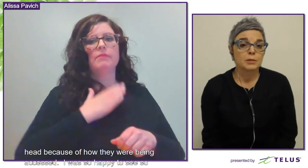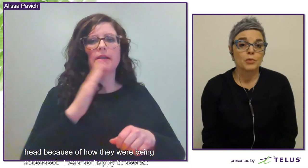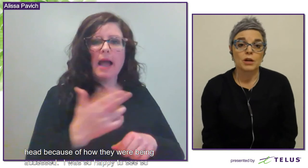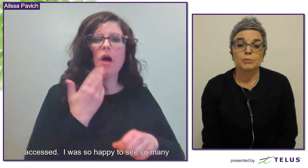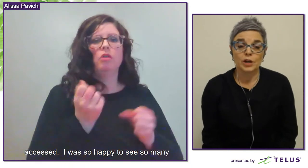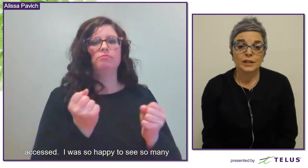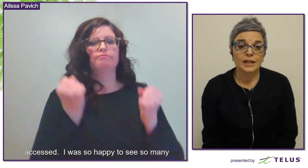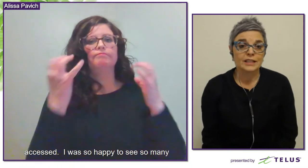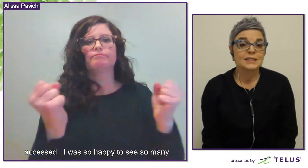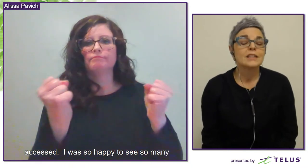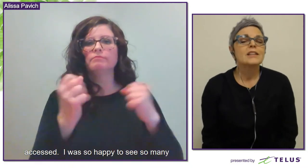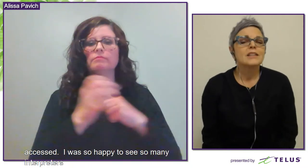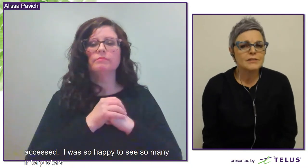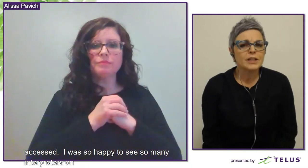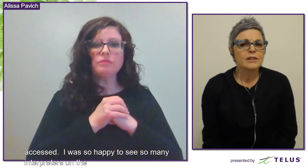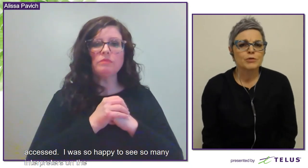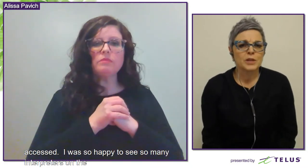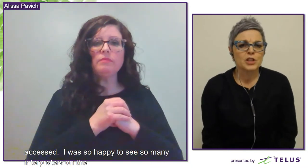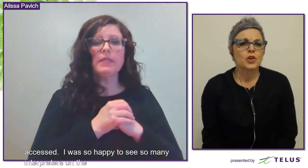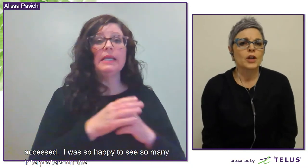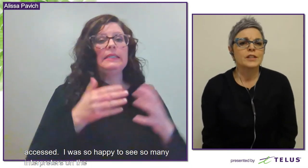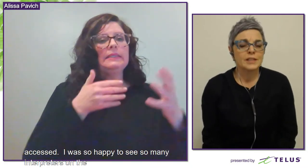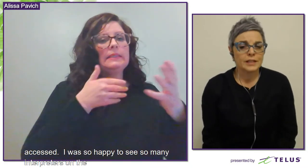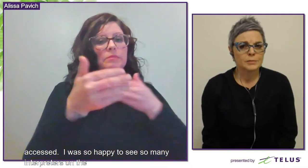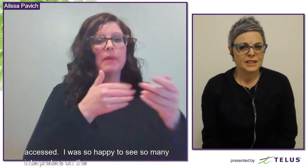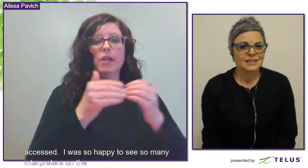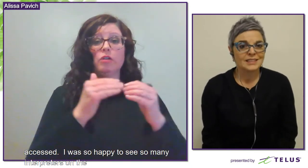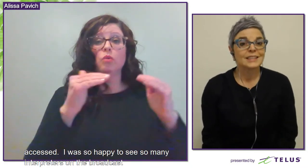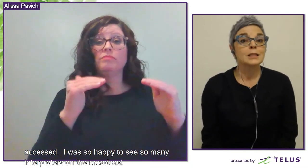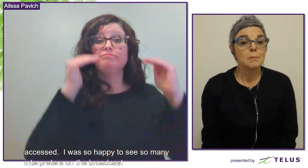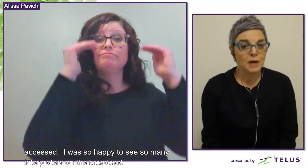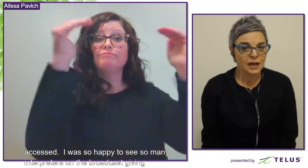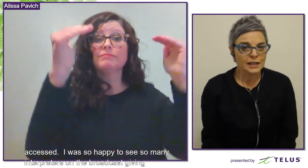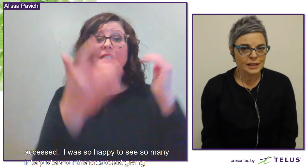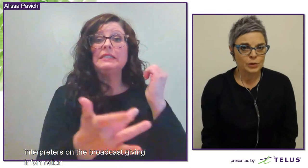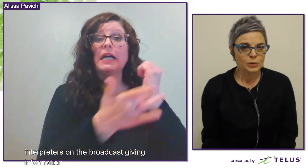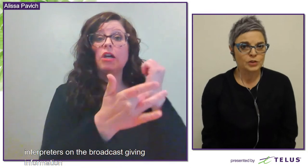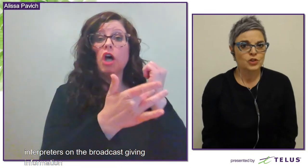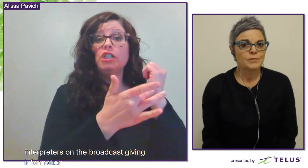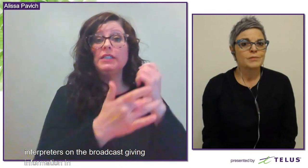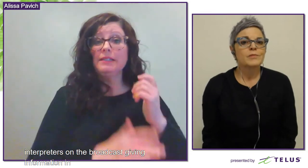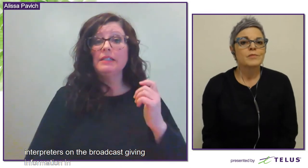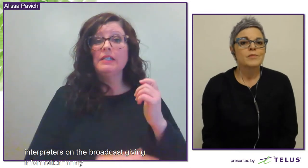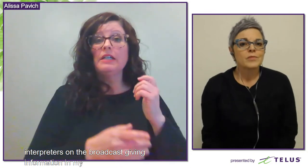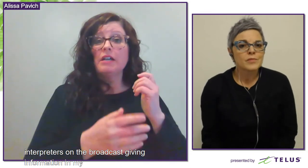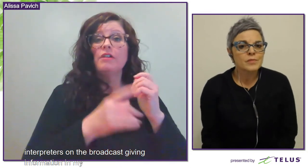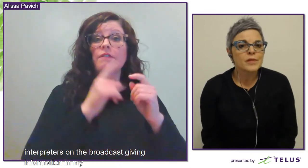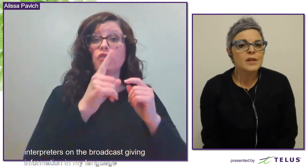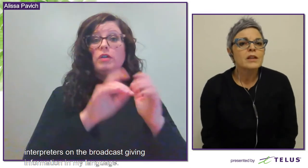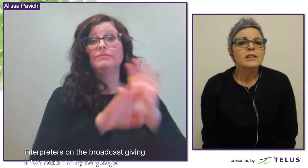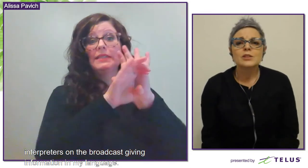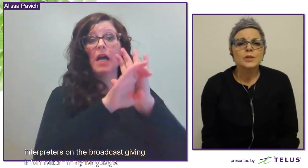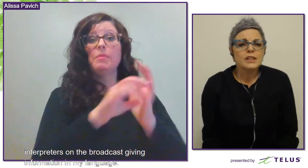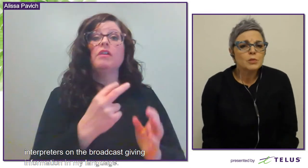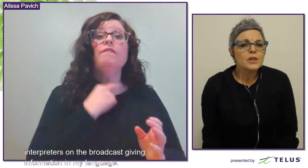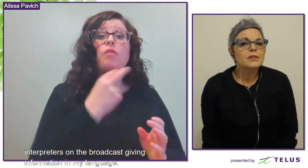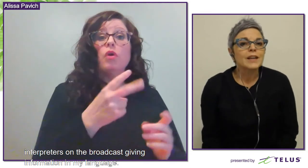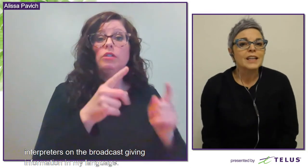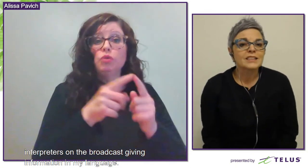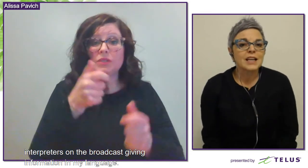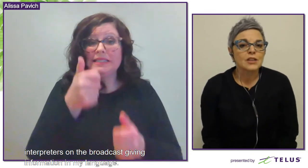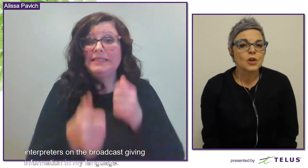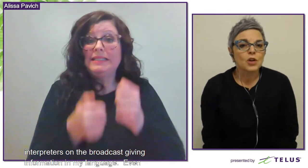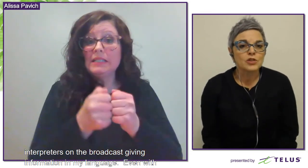the public broadcasts giving information on a daily basis in my language. So even